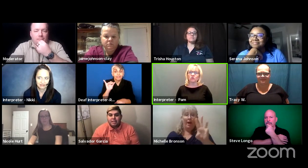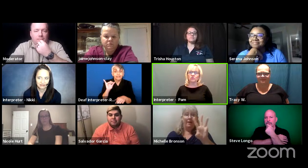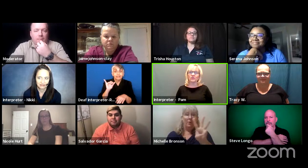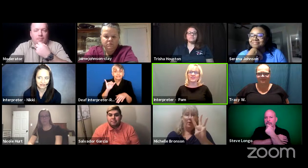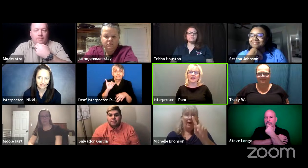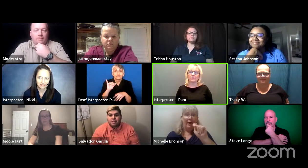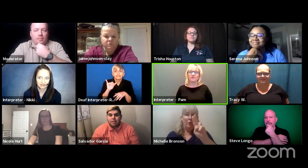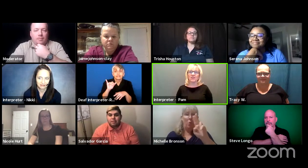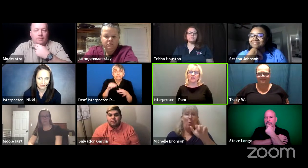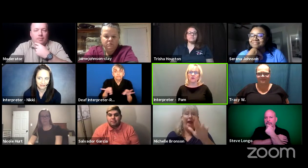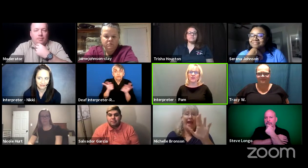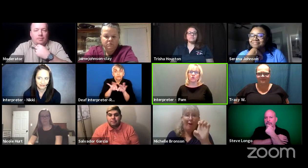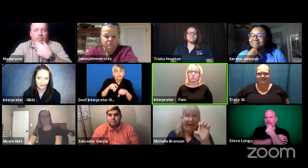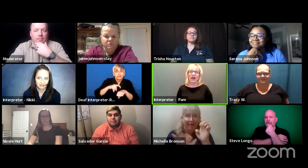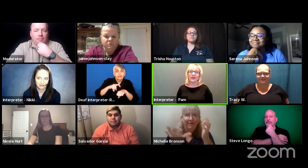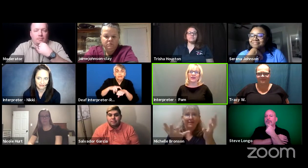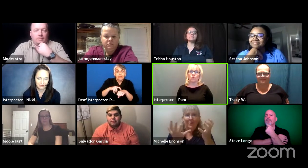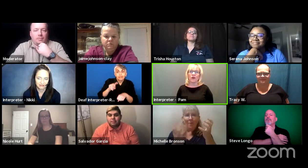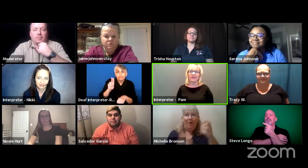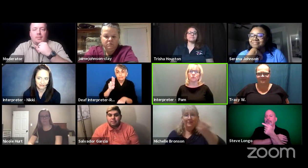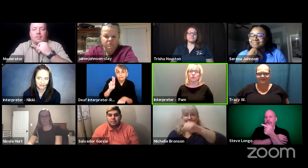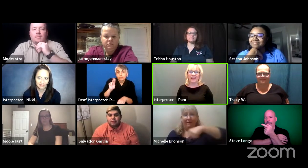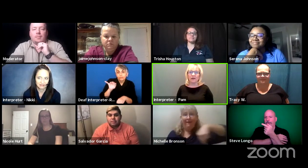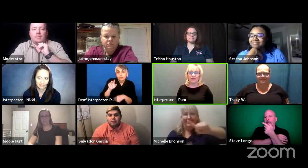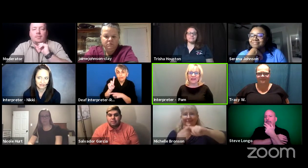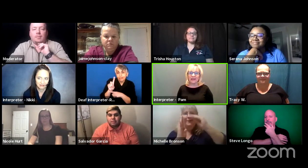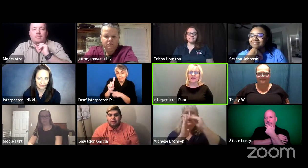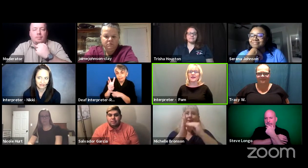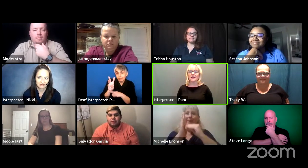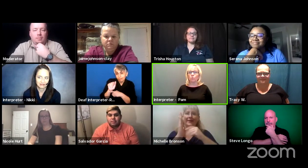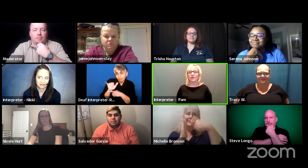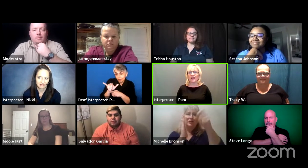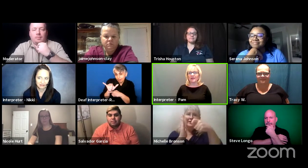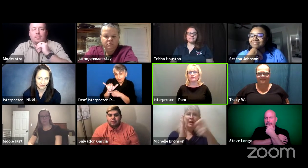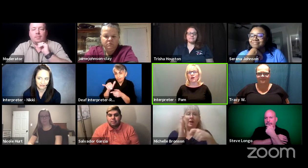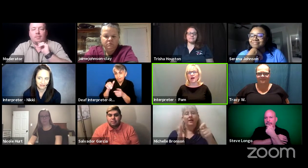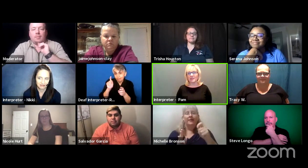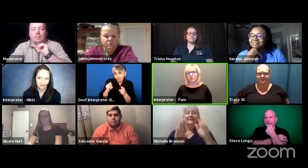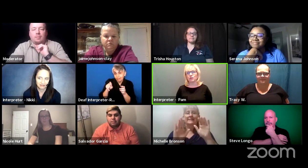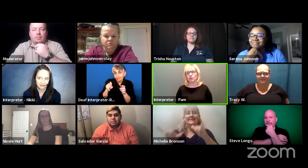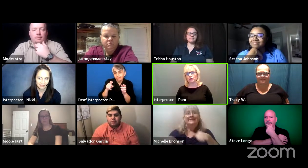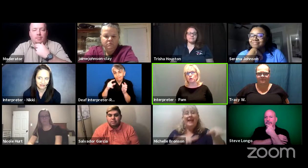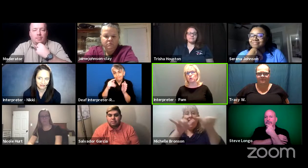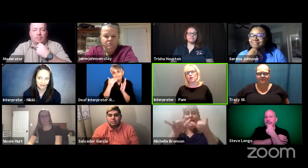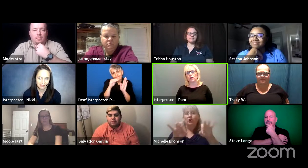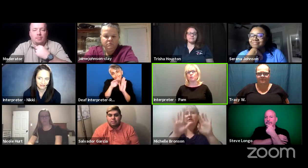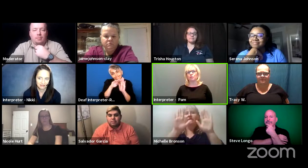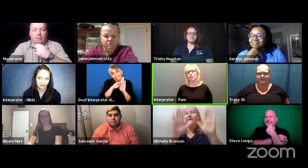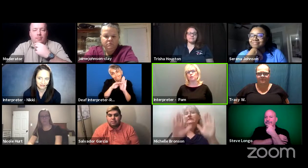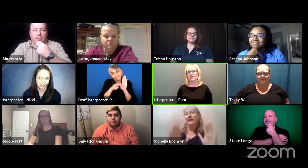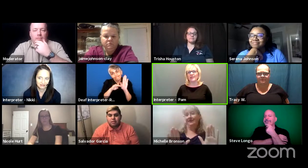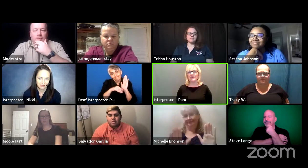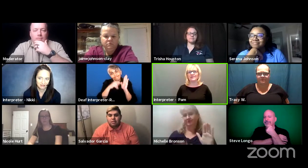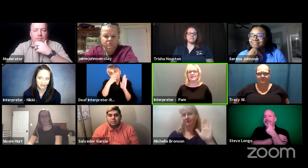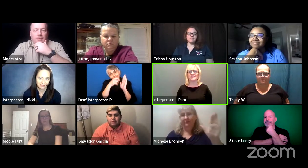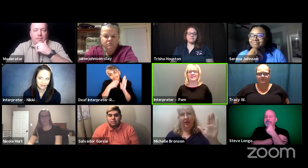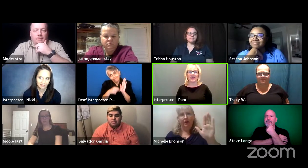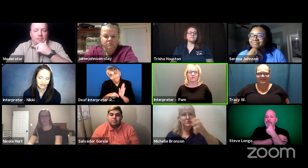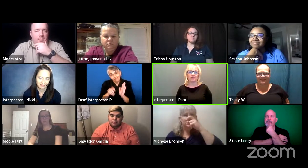also the time of the year that United Way of Tulare would like for us to go through the standards